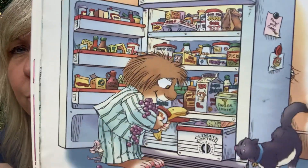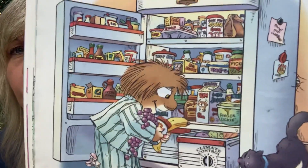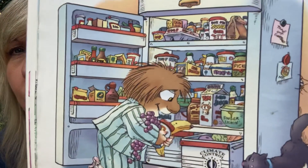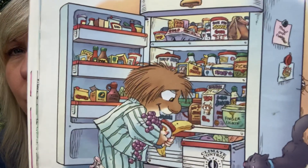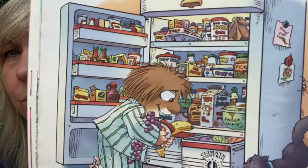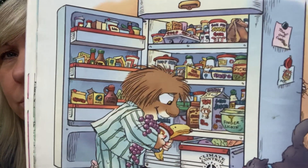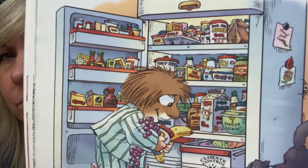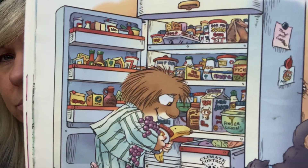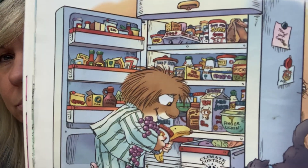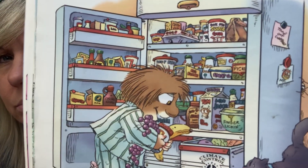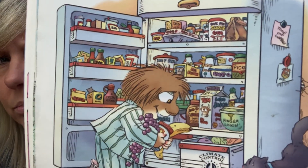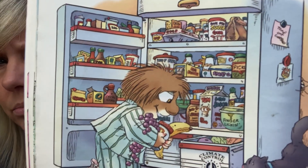control.